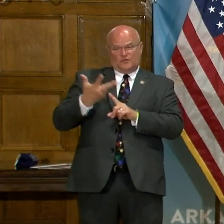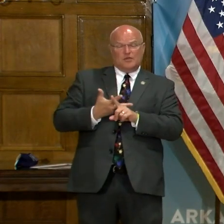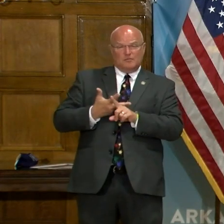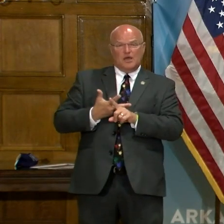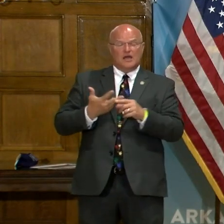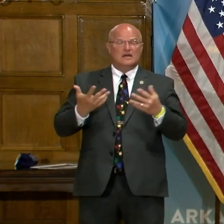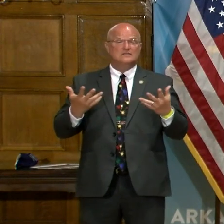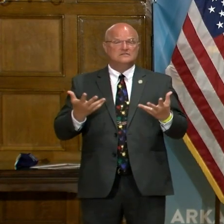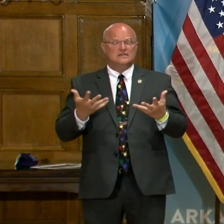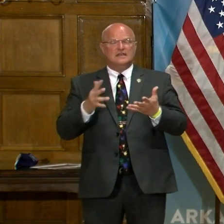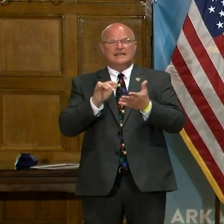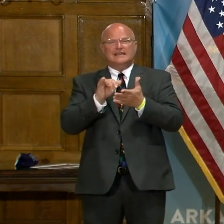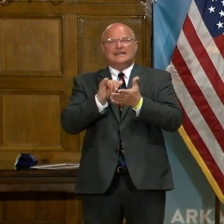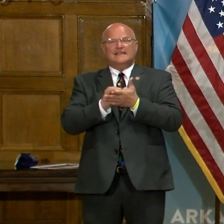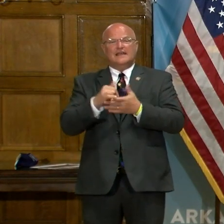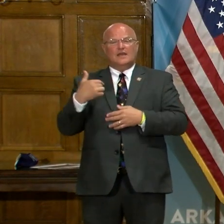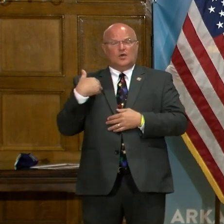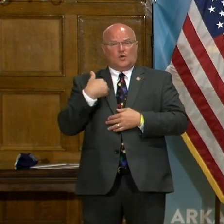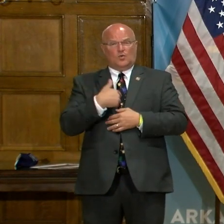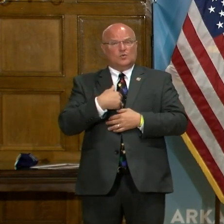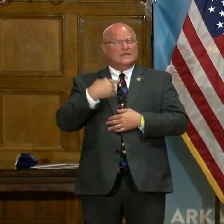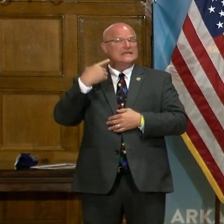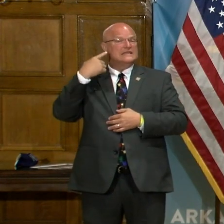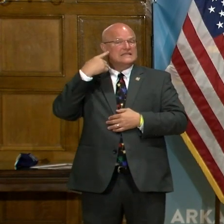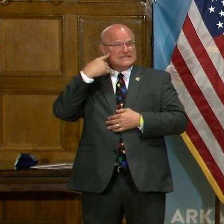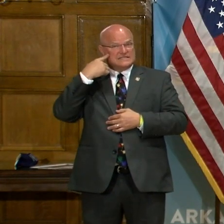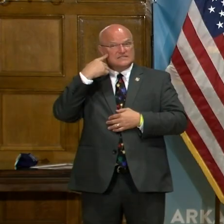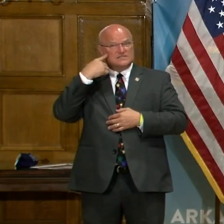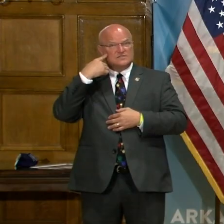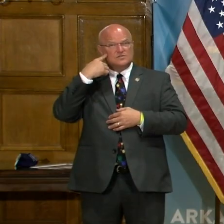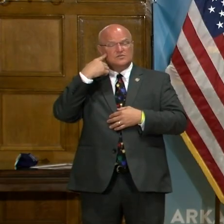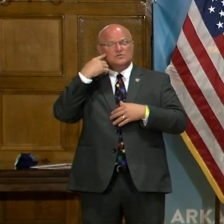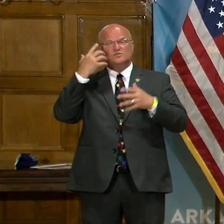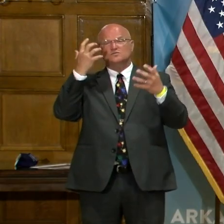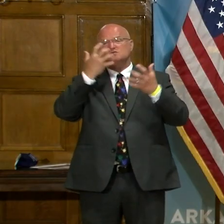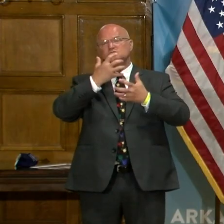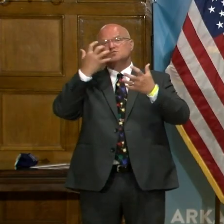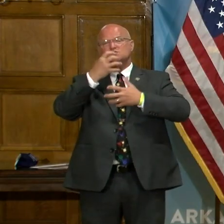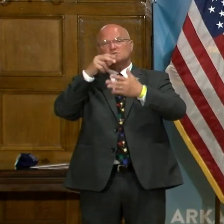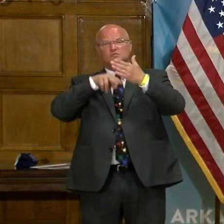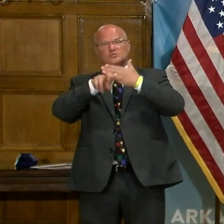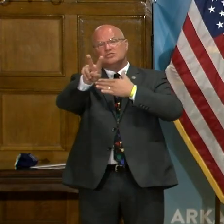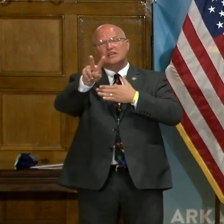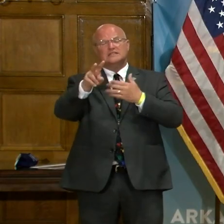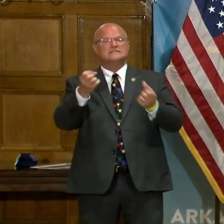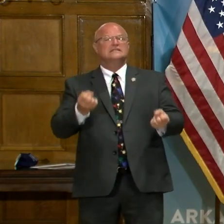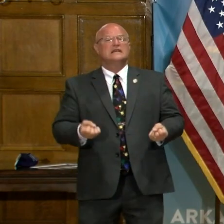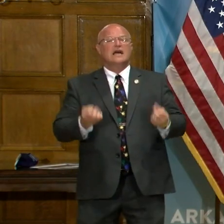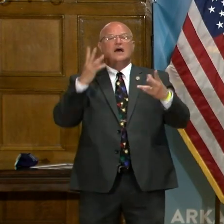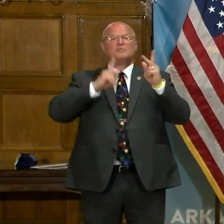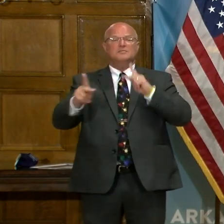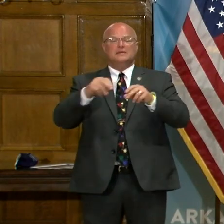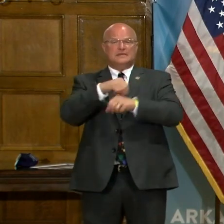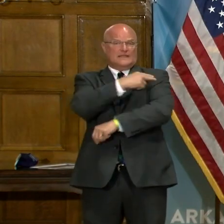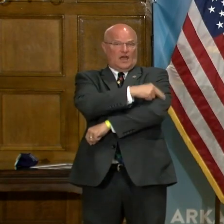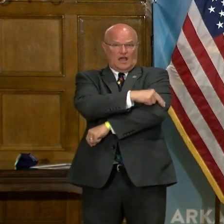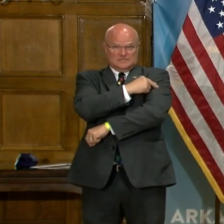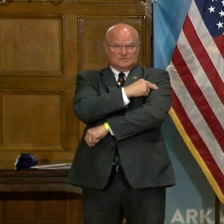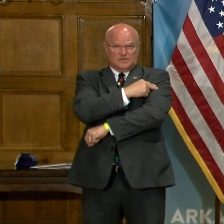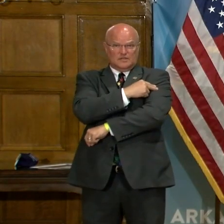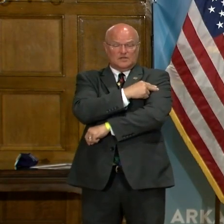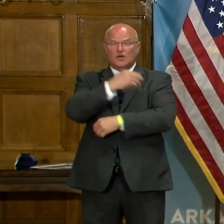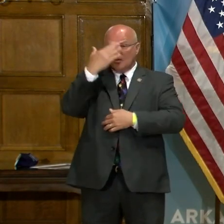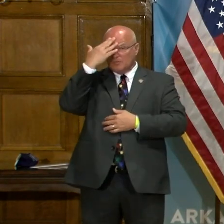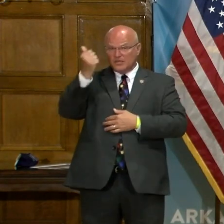months is that we listened to the extraordinary projections as to how many people would be